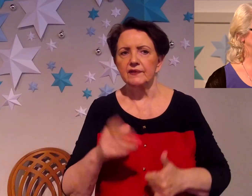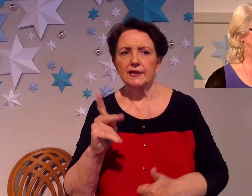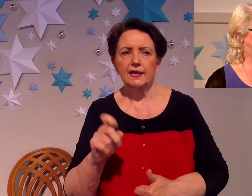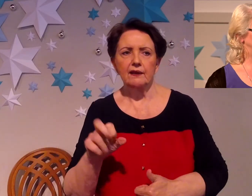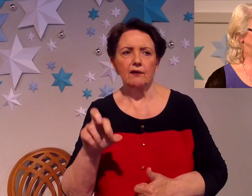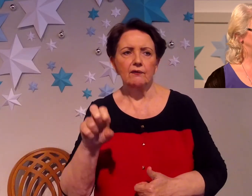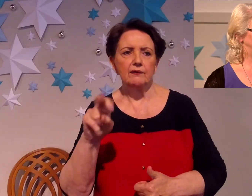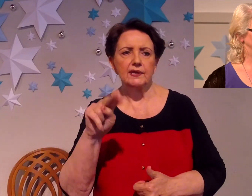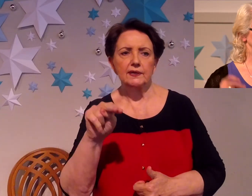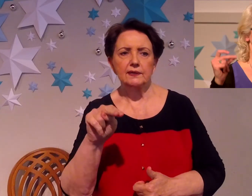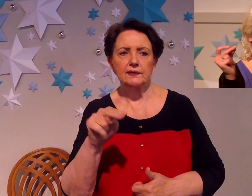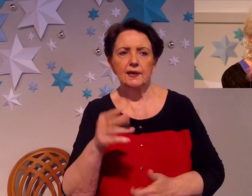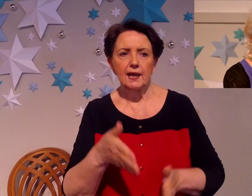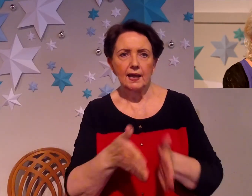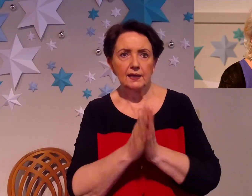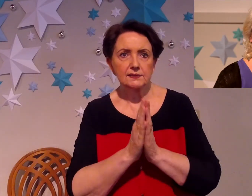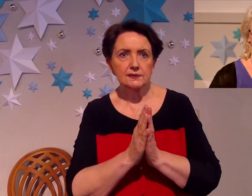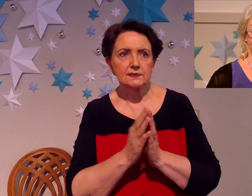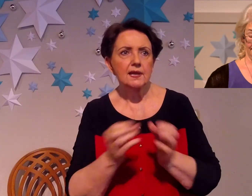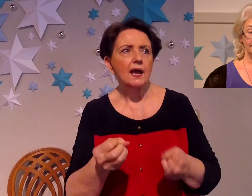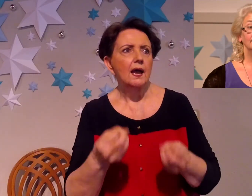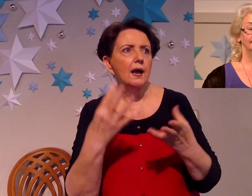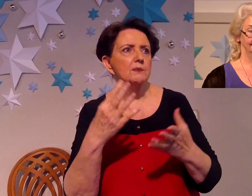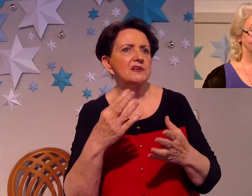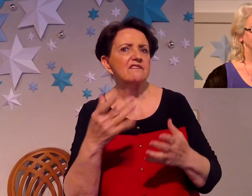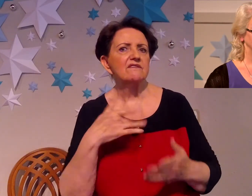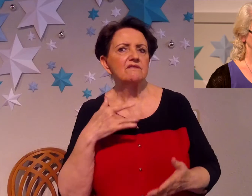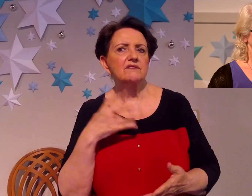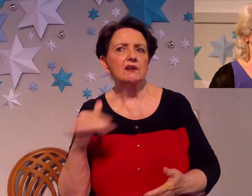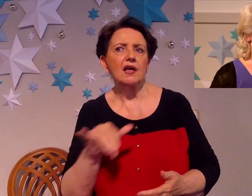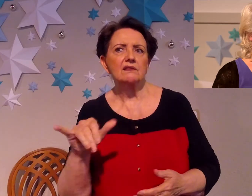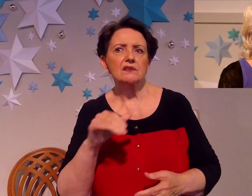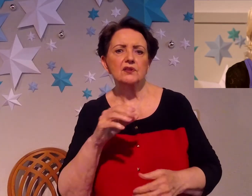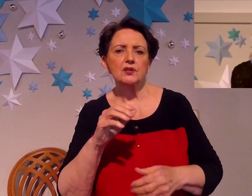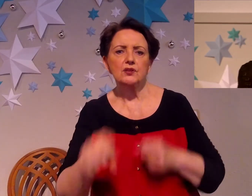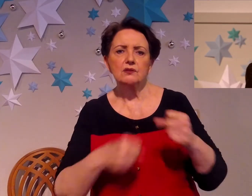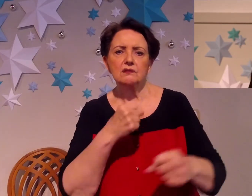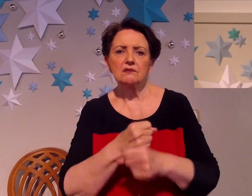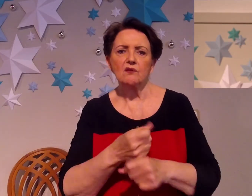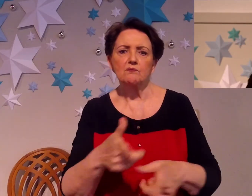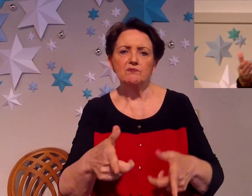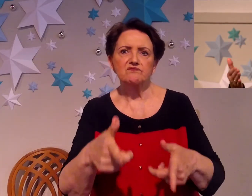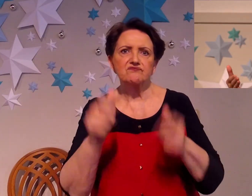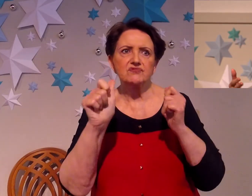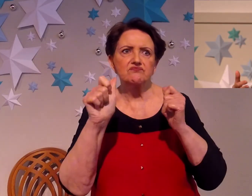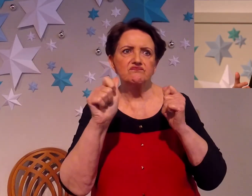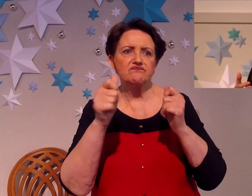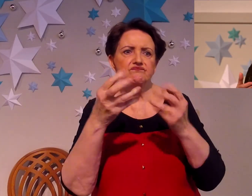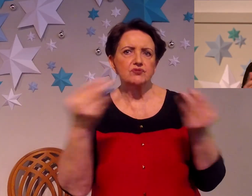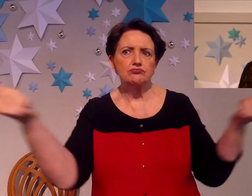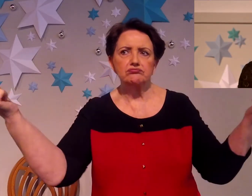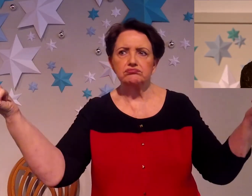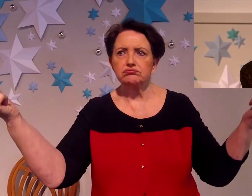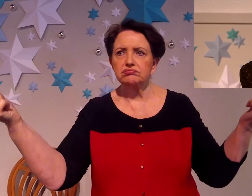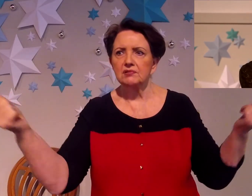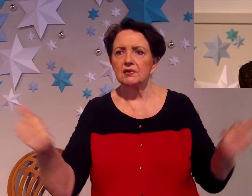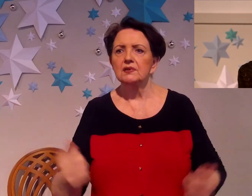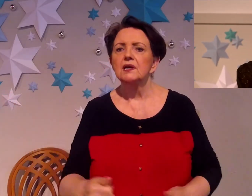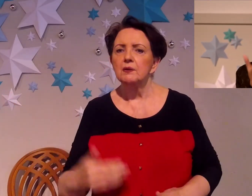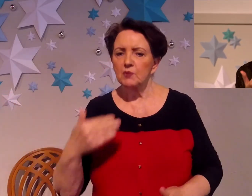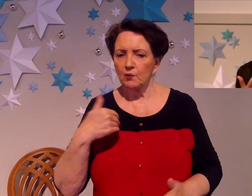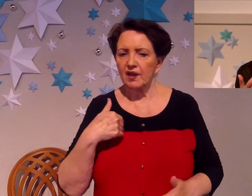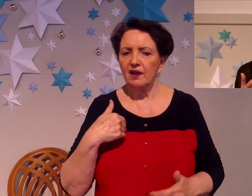very beginning, how many of you feel like this year went by like that? And we have these markers to help